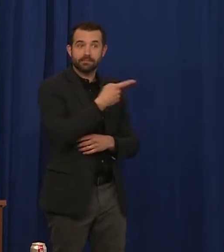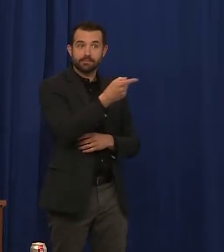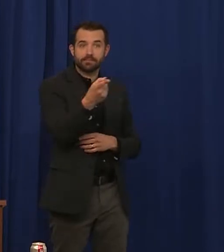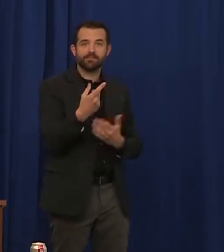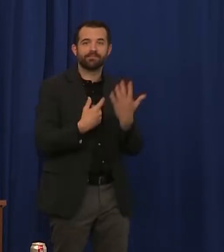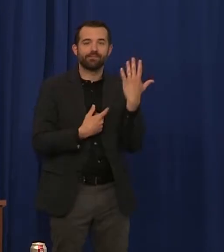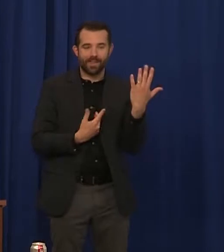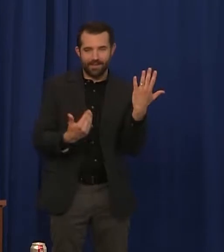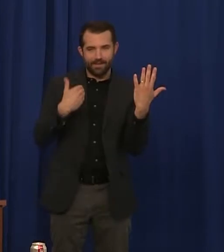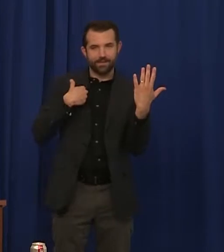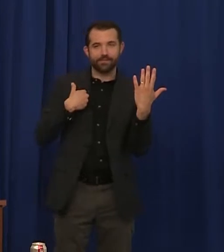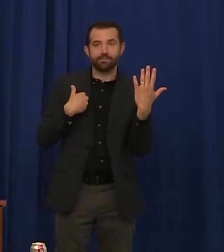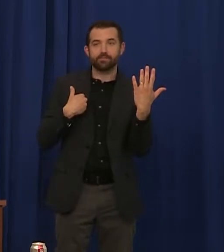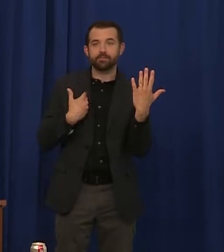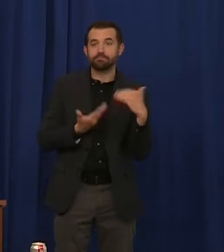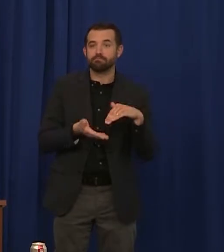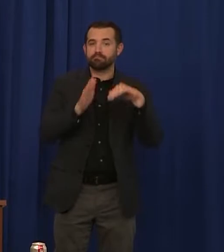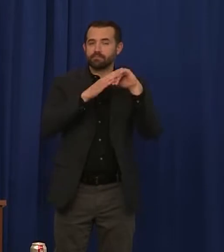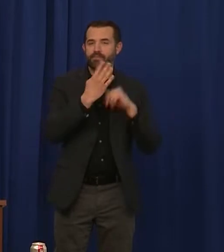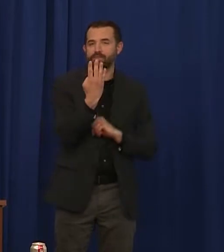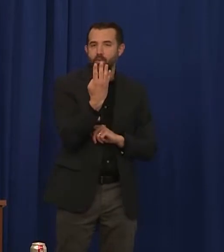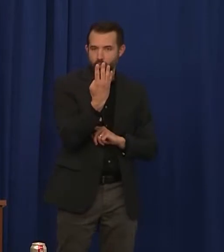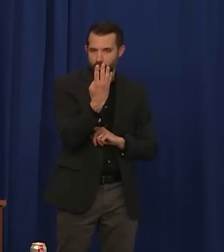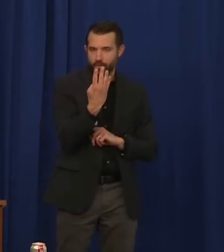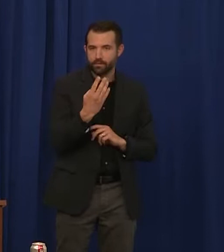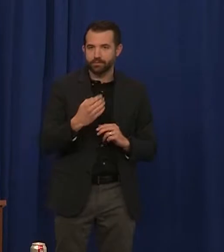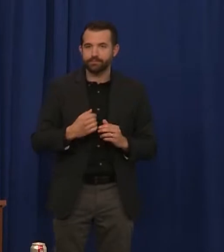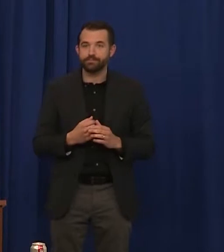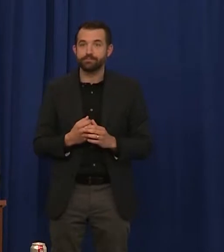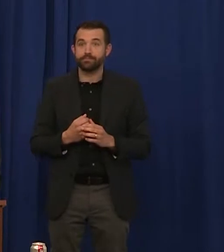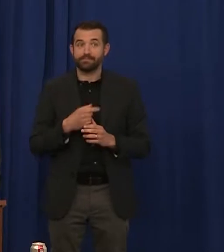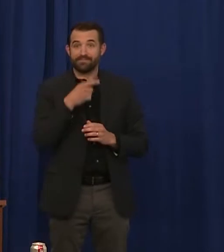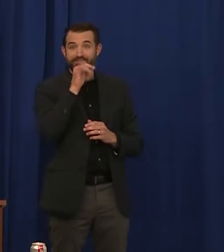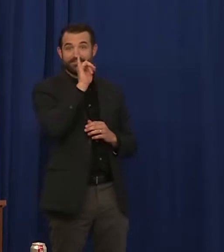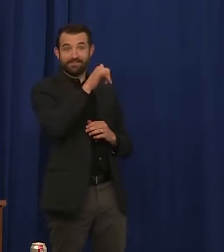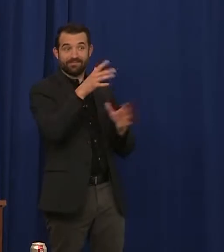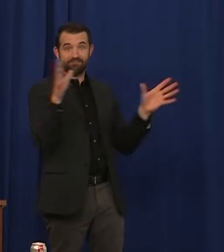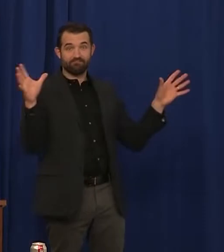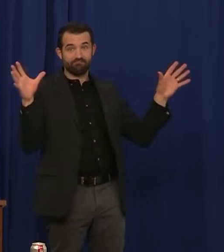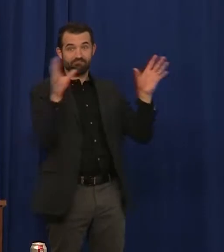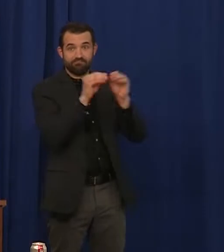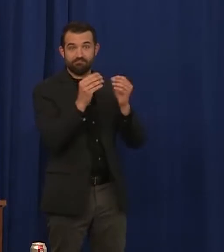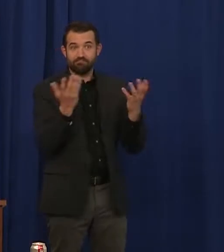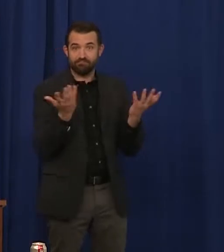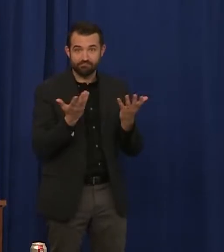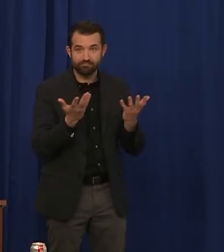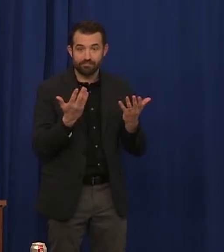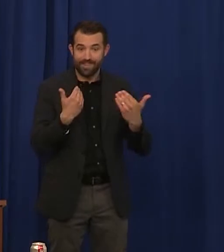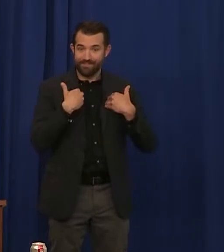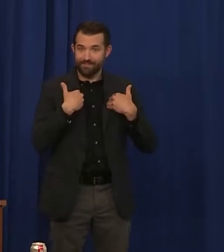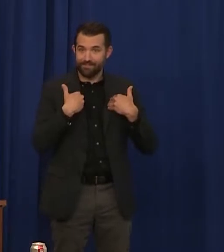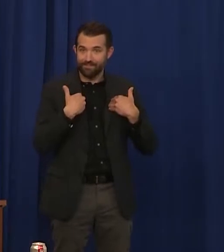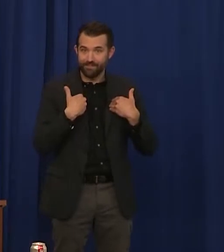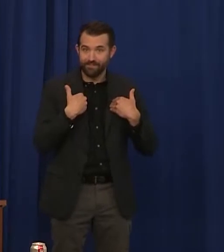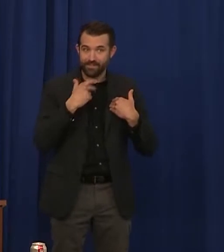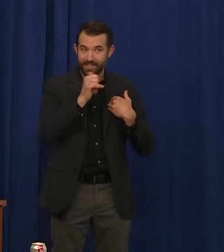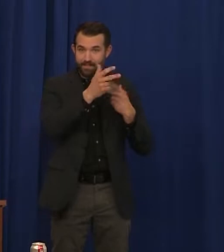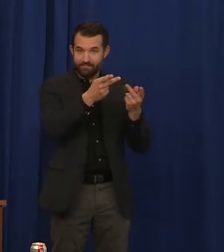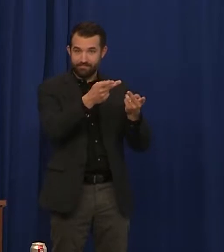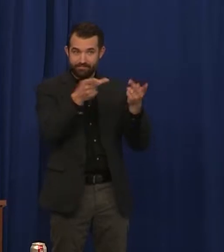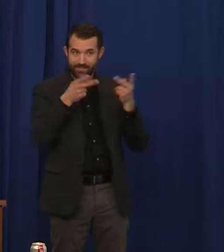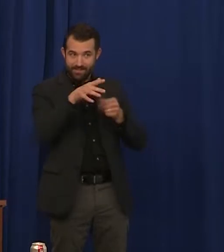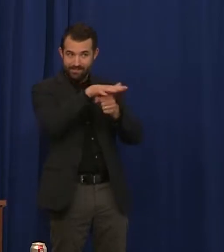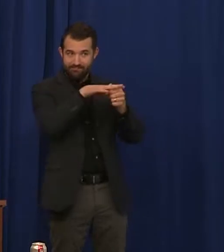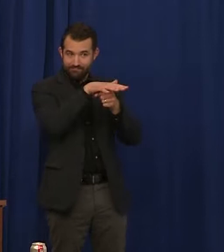positive. That's an increase of 4, bringing the total number of individuals with COVID-19 affiliated with